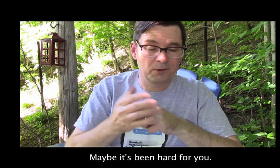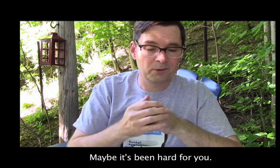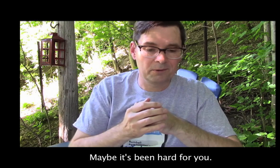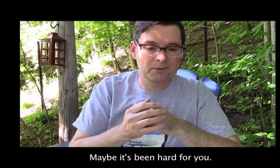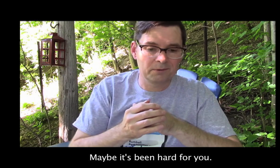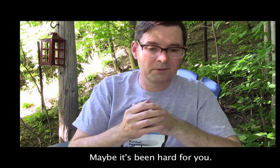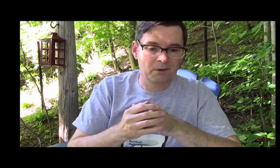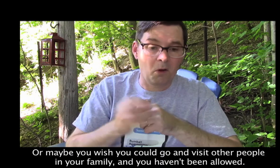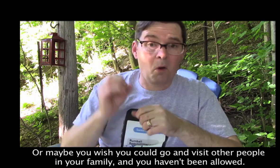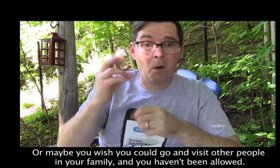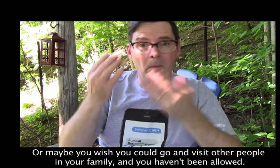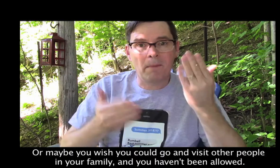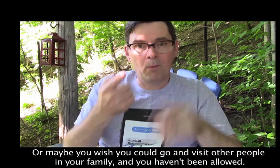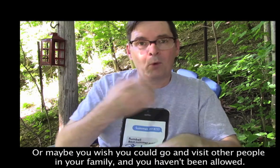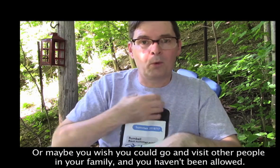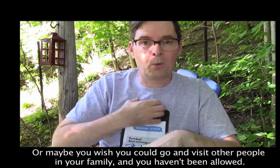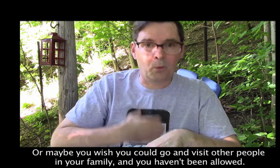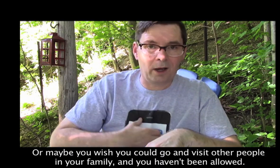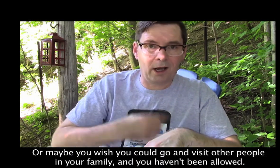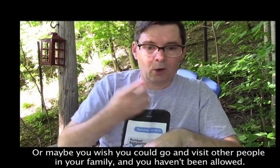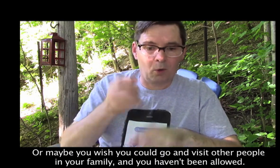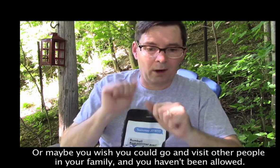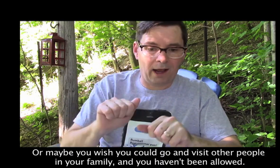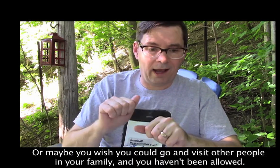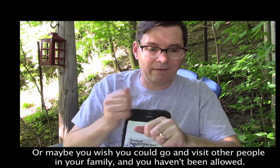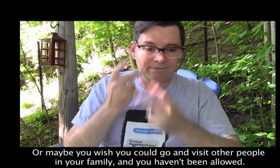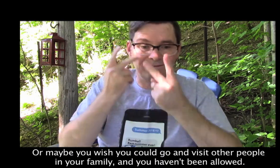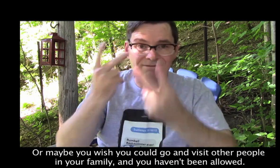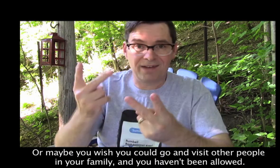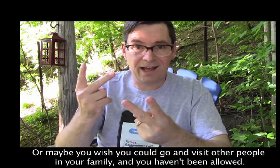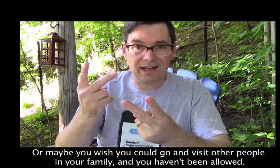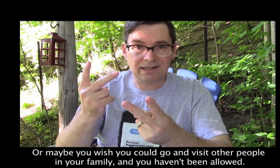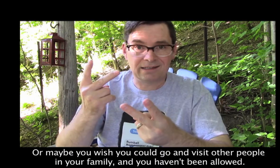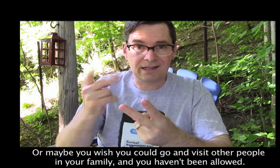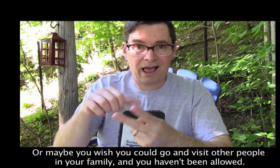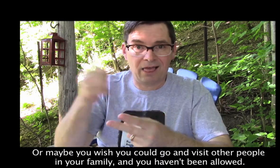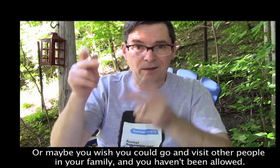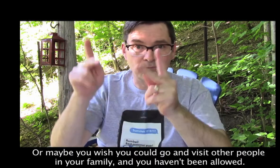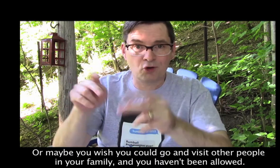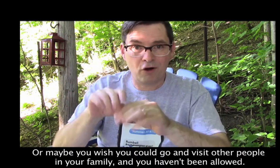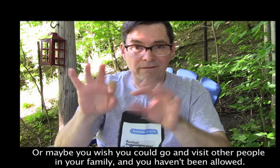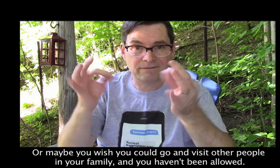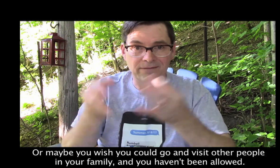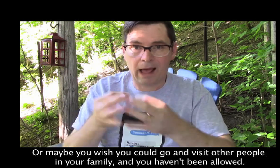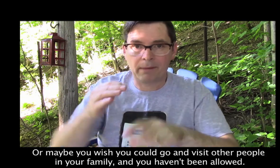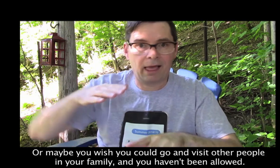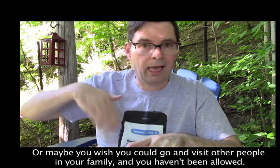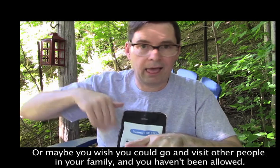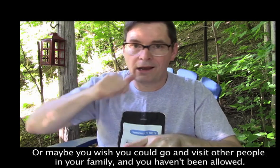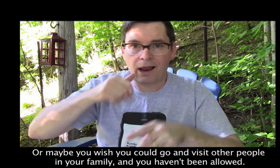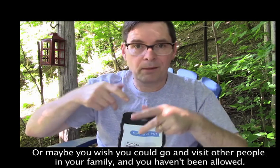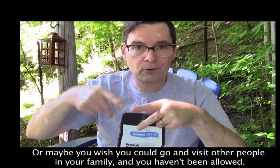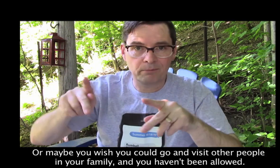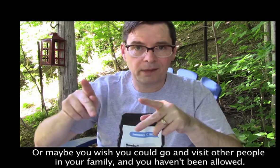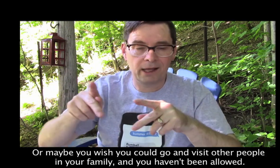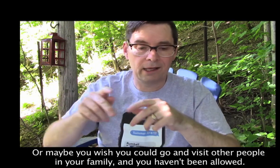been hard for you. Or maybe you wish you could go and visit some other people in your family and you haven't been